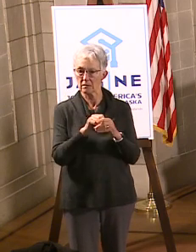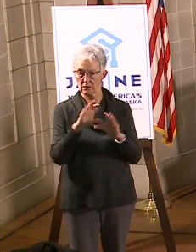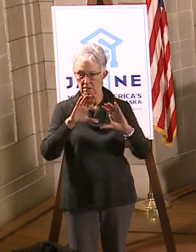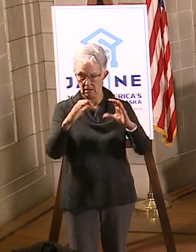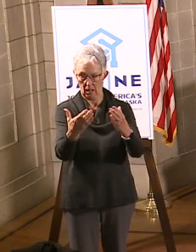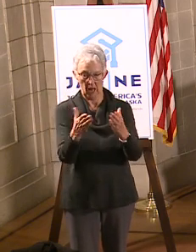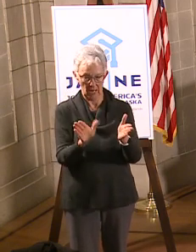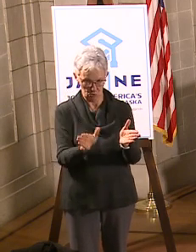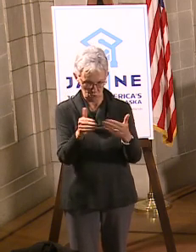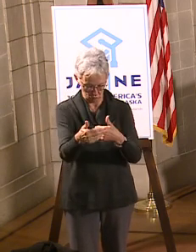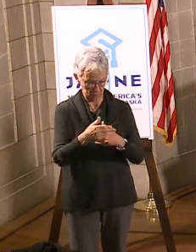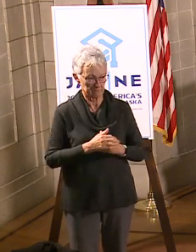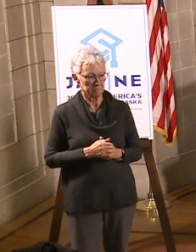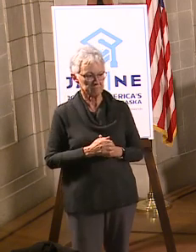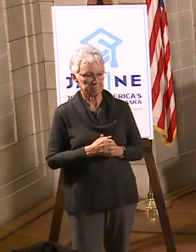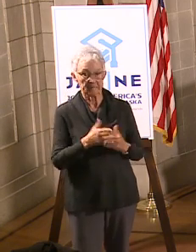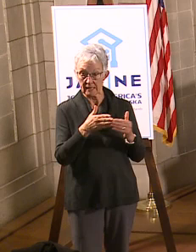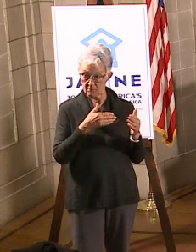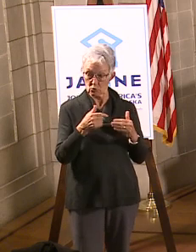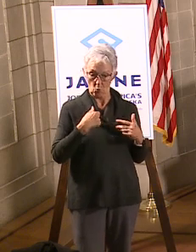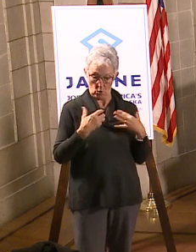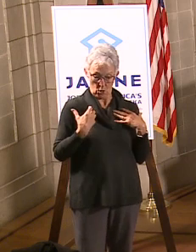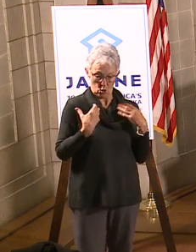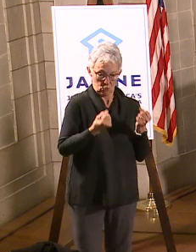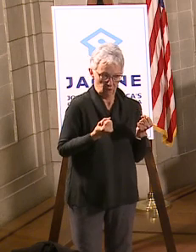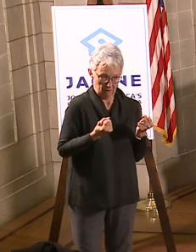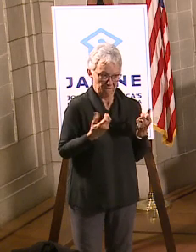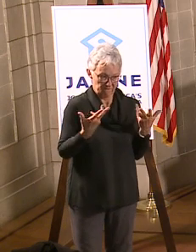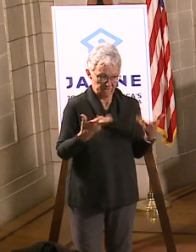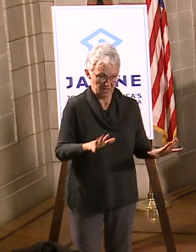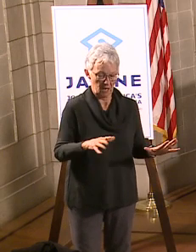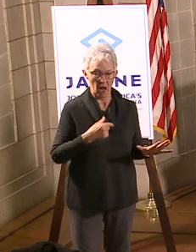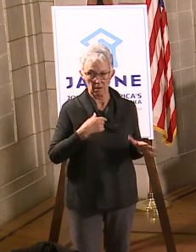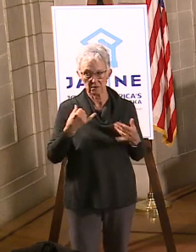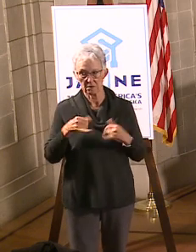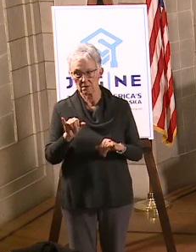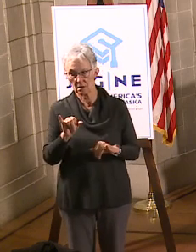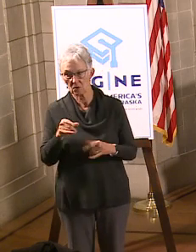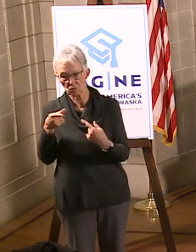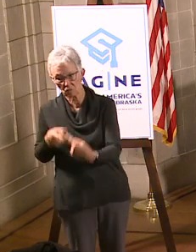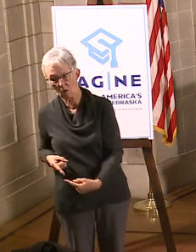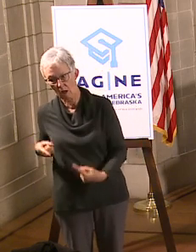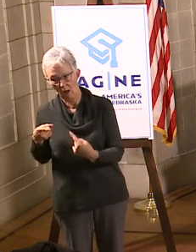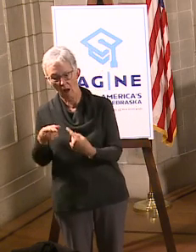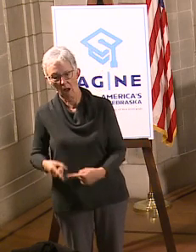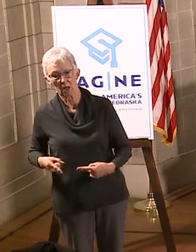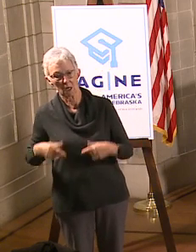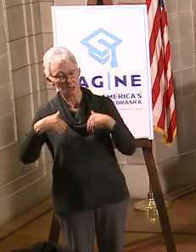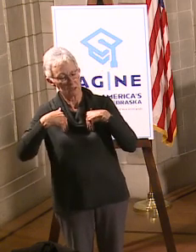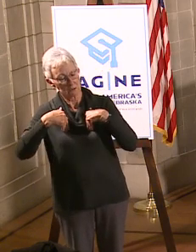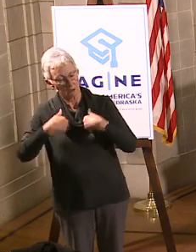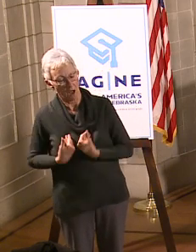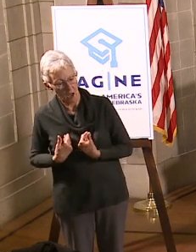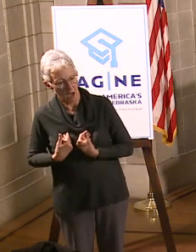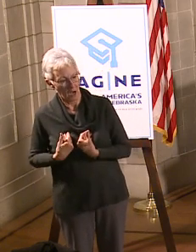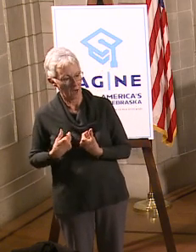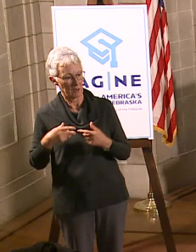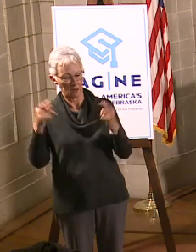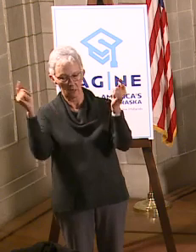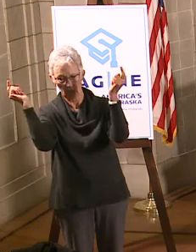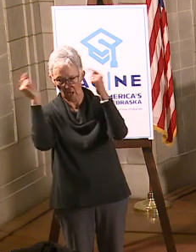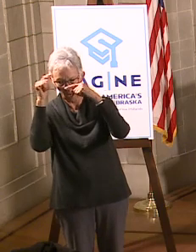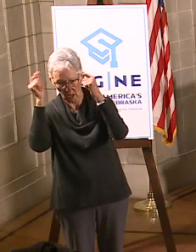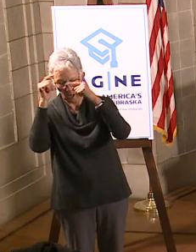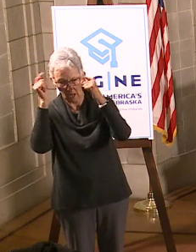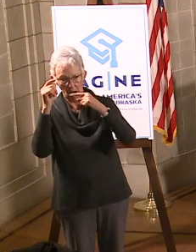am recovered, I still battle with some fatigue and random headaches and a niggling cough